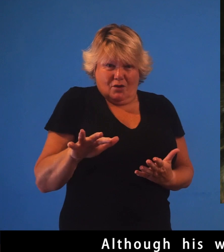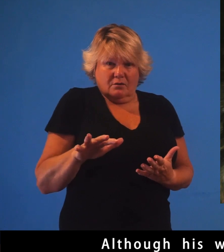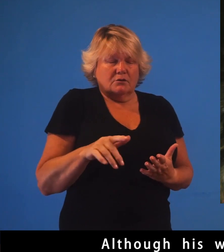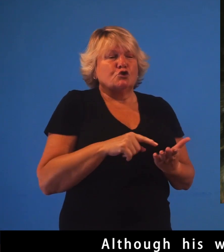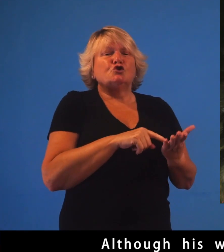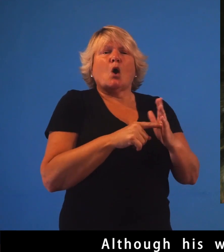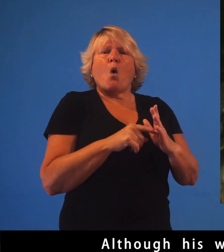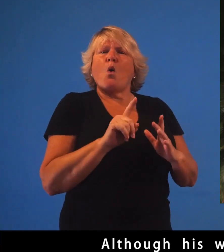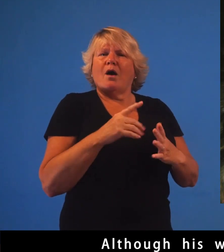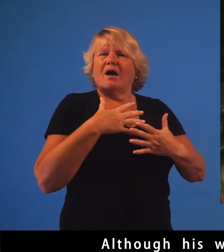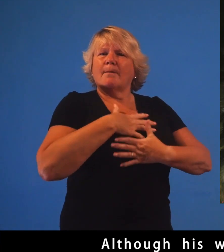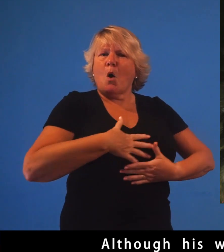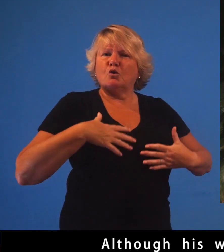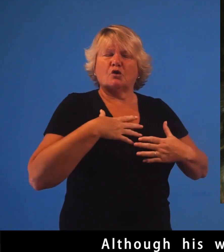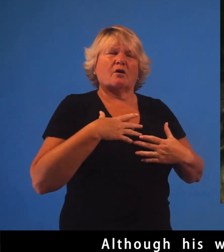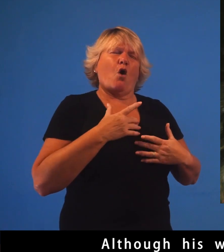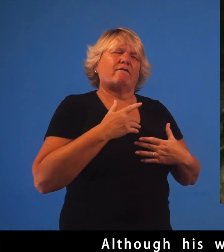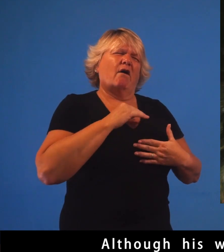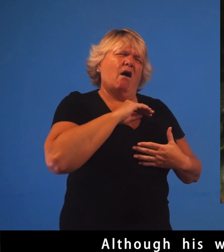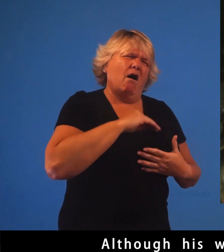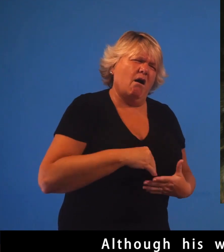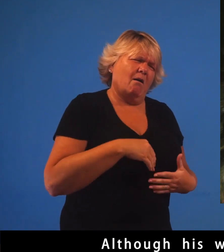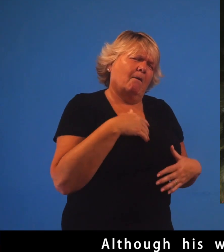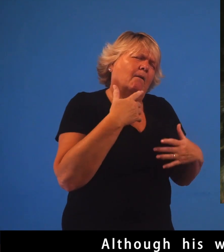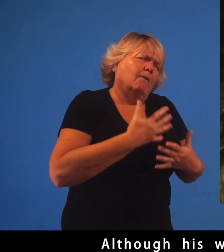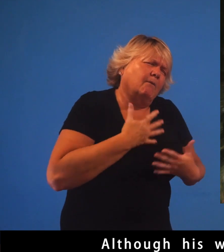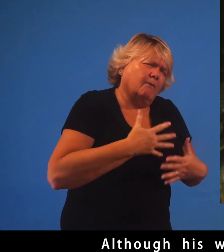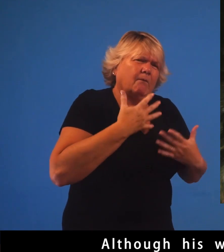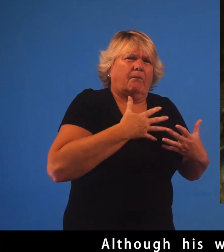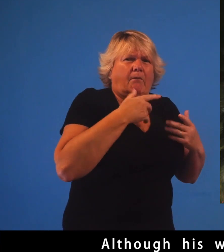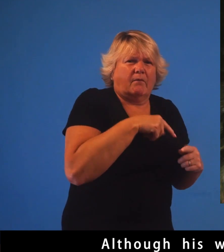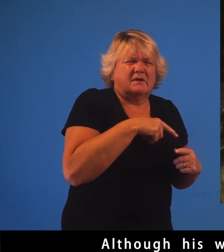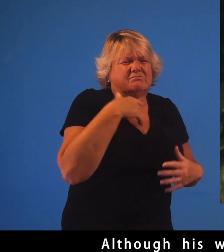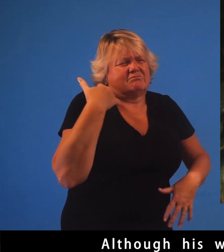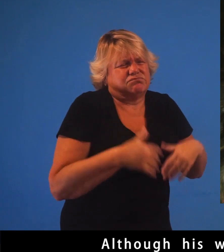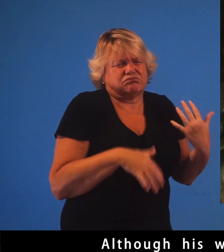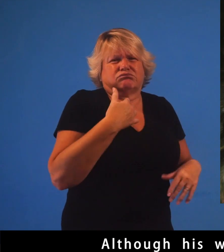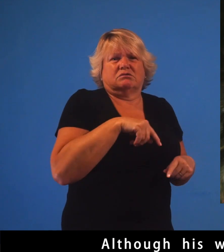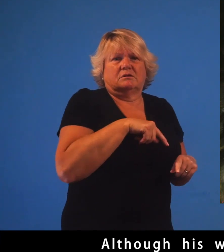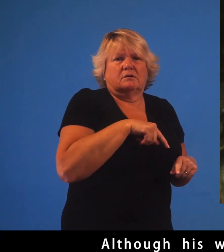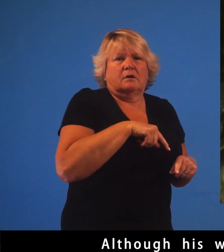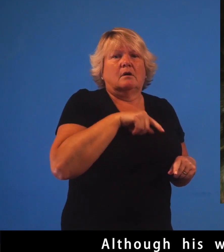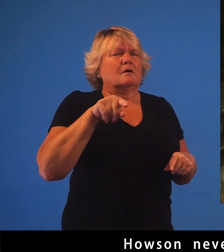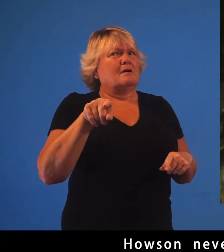Although his work emphasises the emotions of sorrow and anguish,